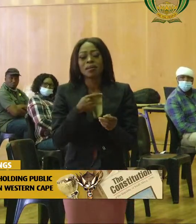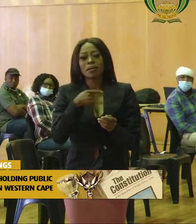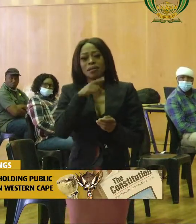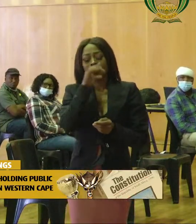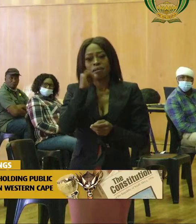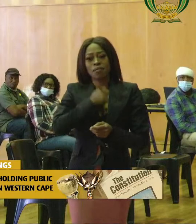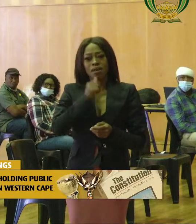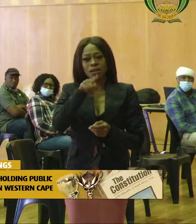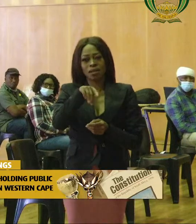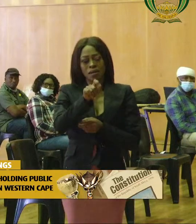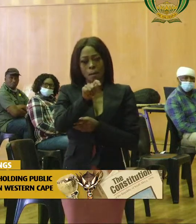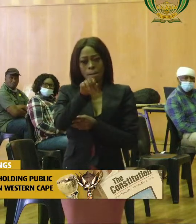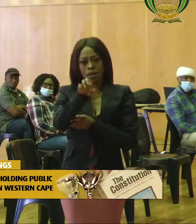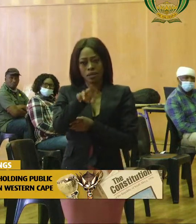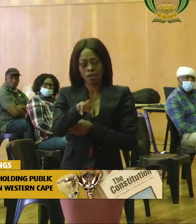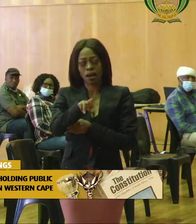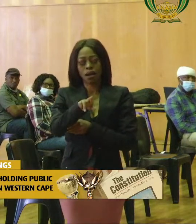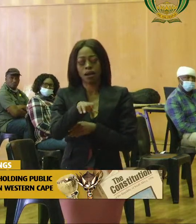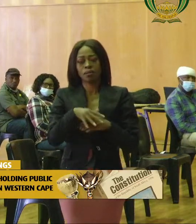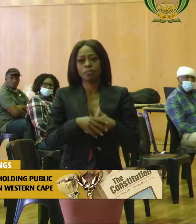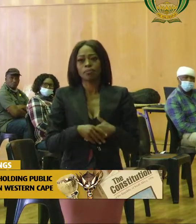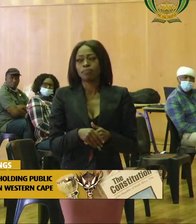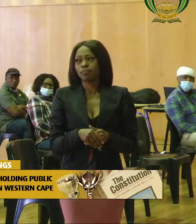Dichaba with an L.